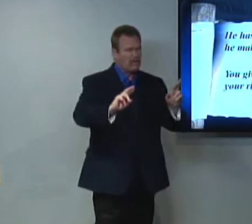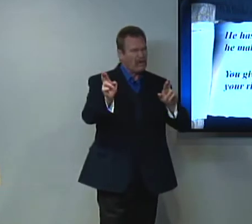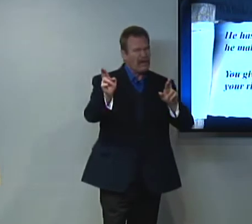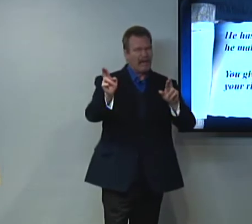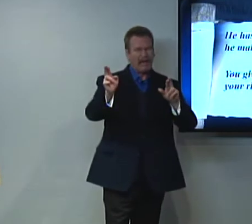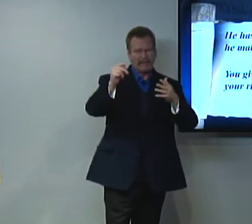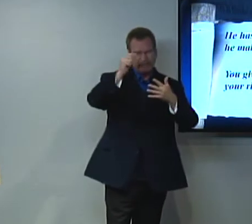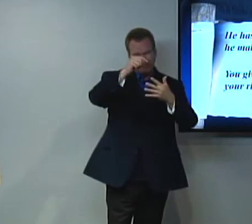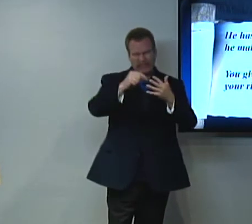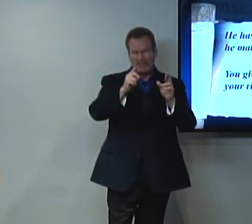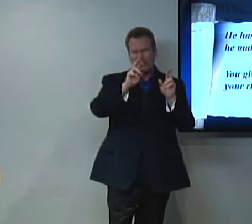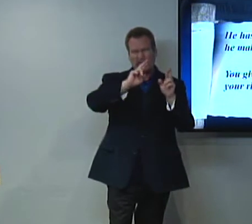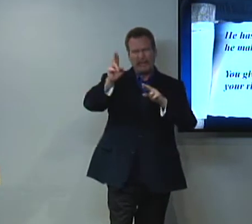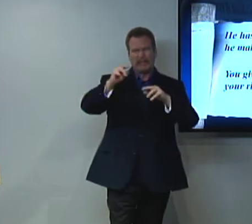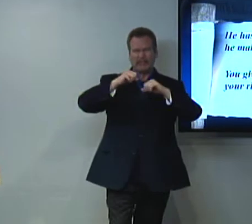13.